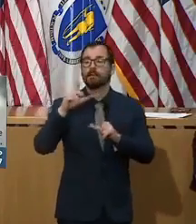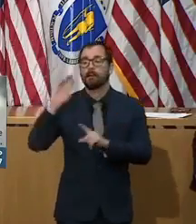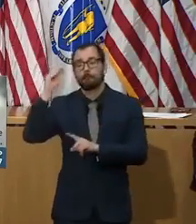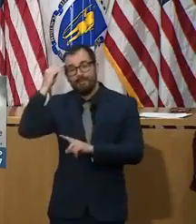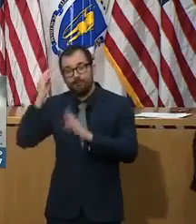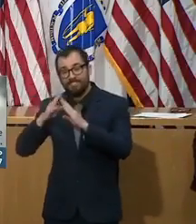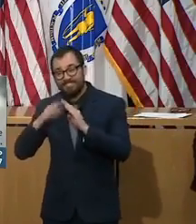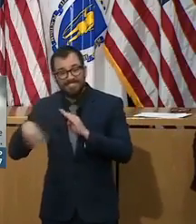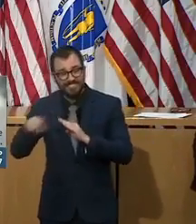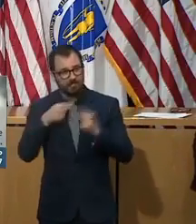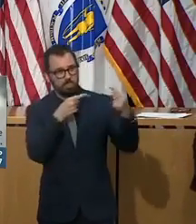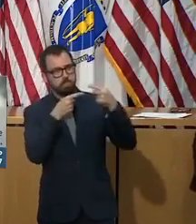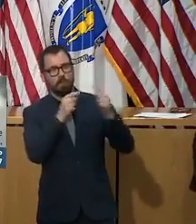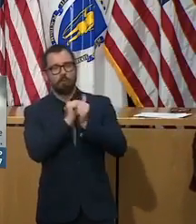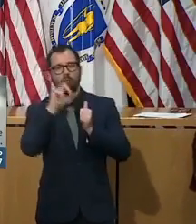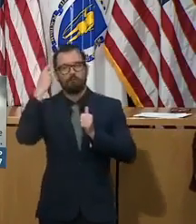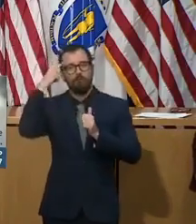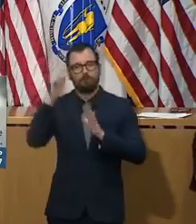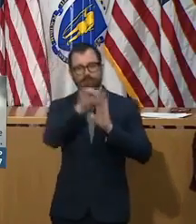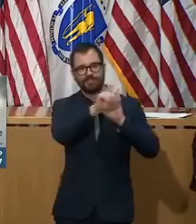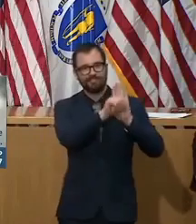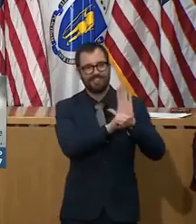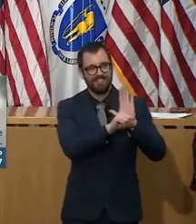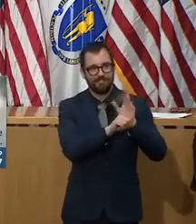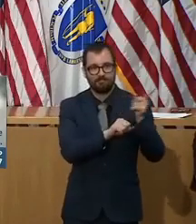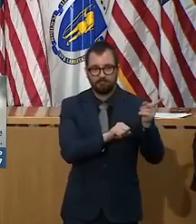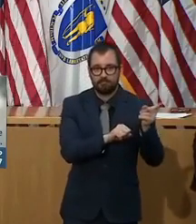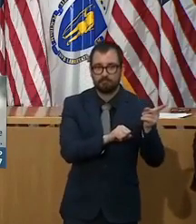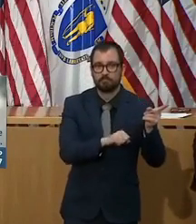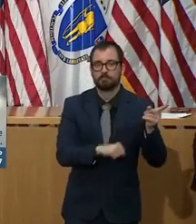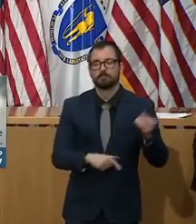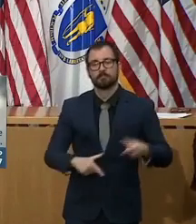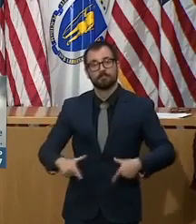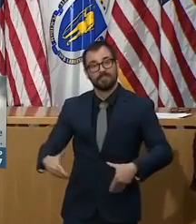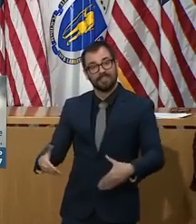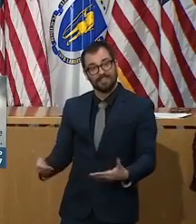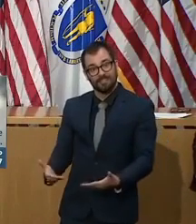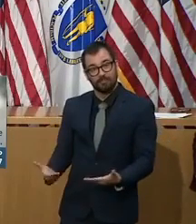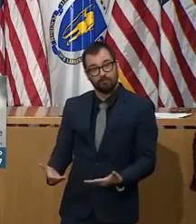try to create a framework, and then if locals believe that